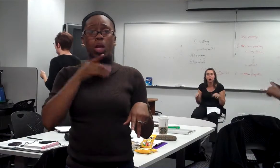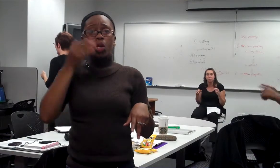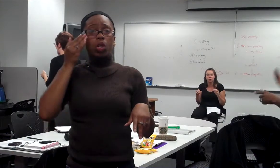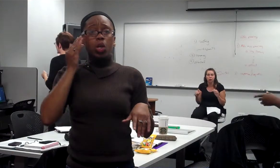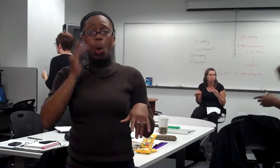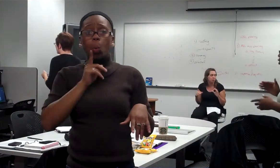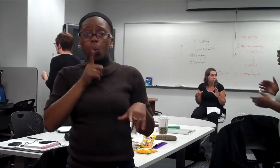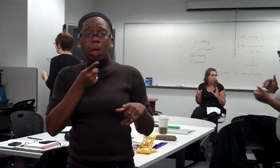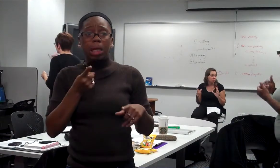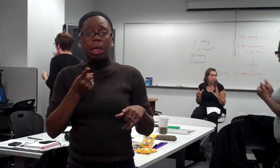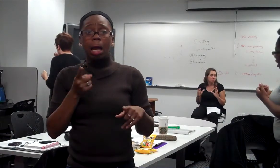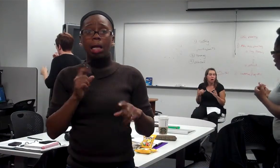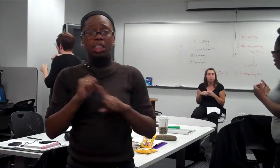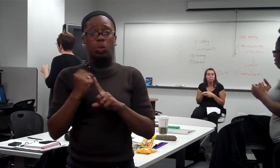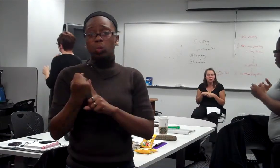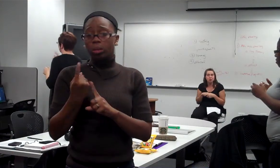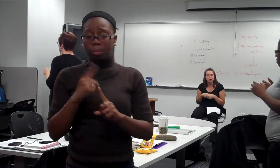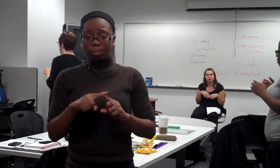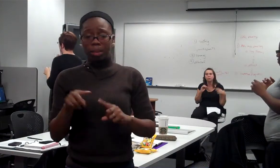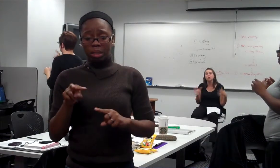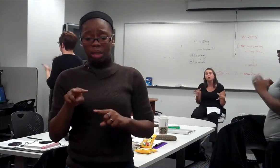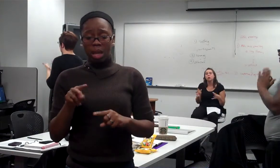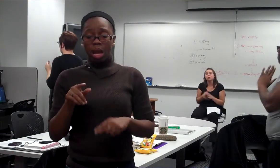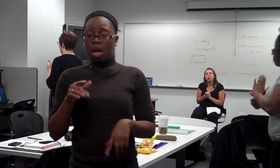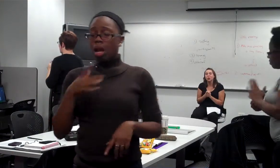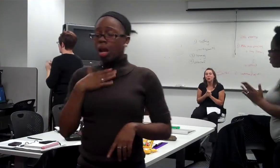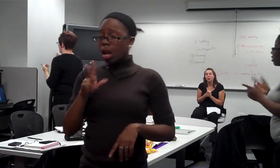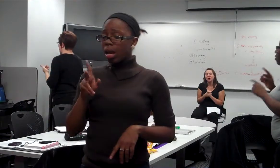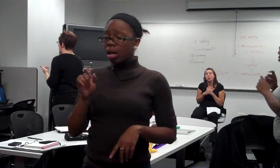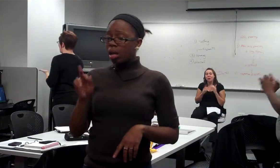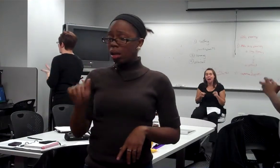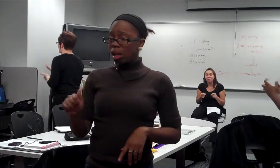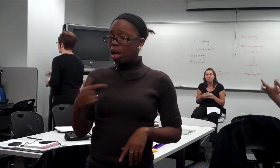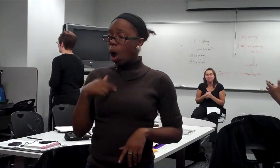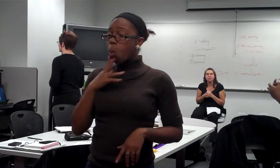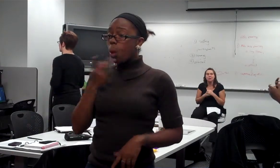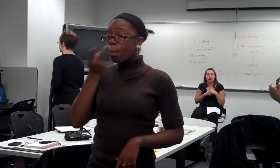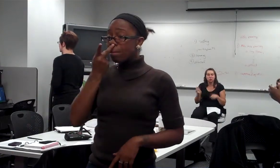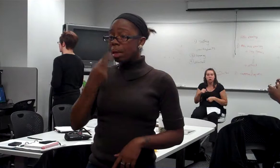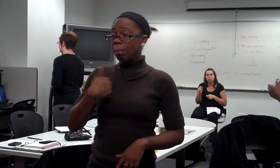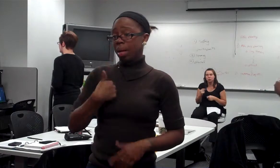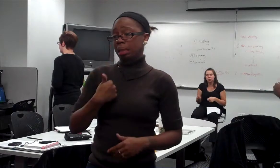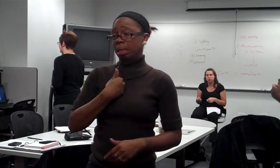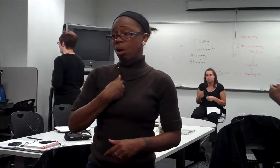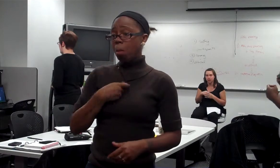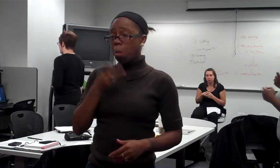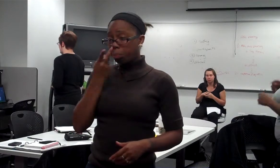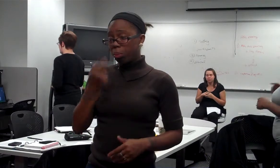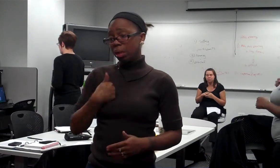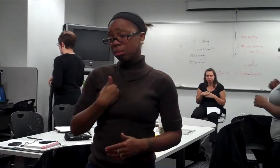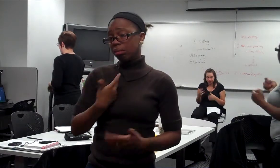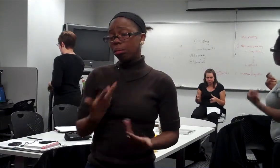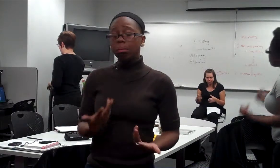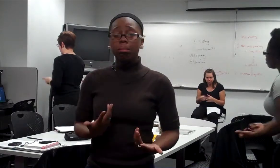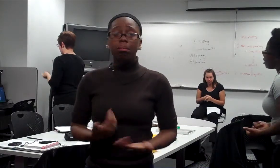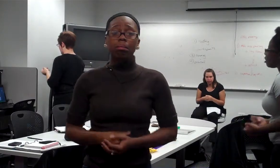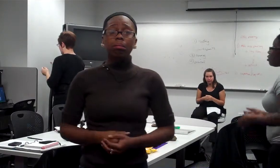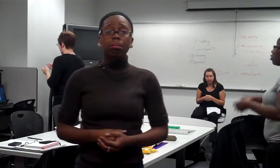I'm gonna pee myself. So what happens is I try to row to an embankment,